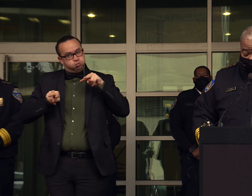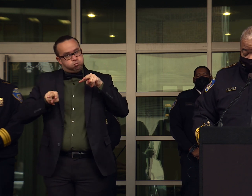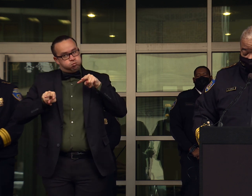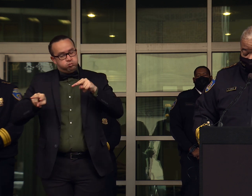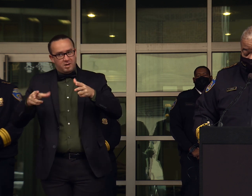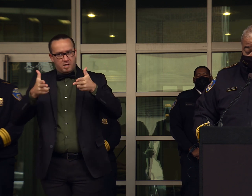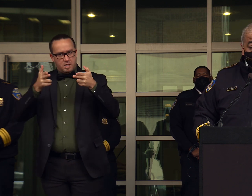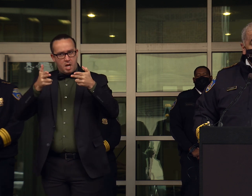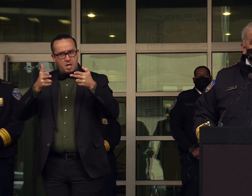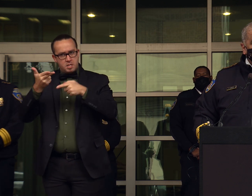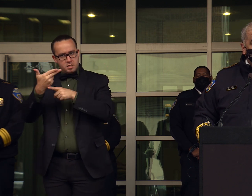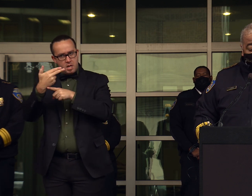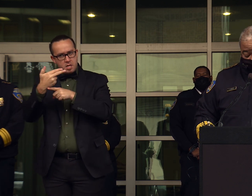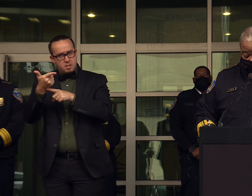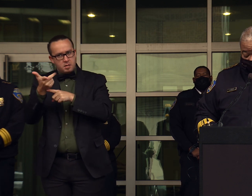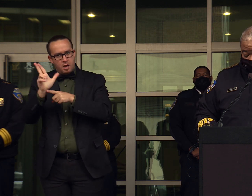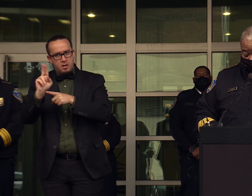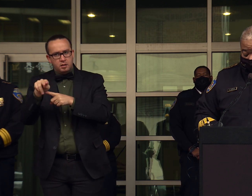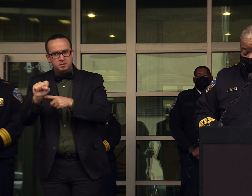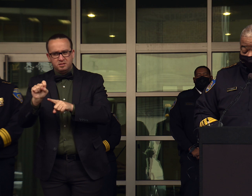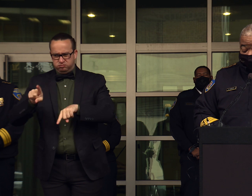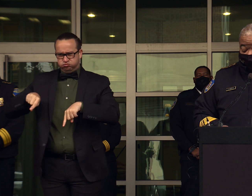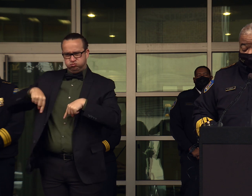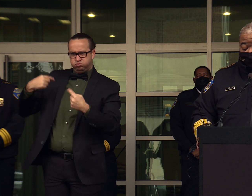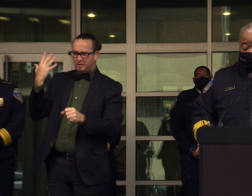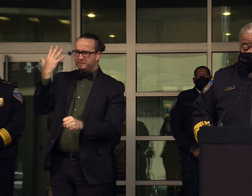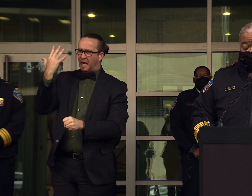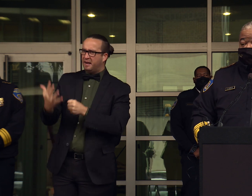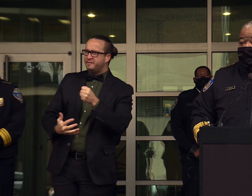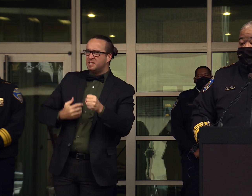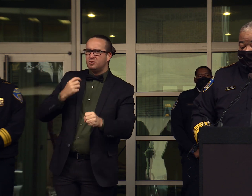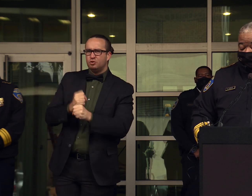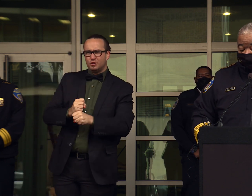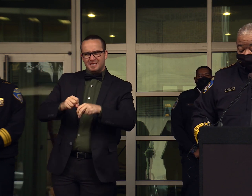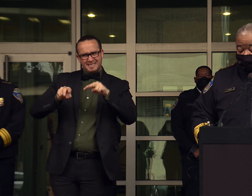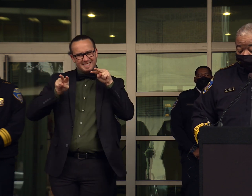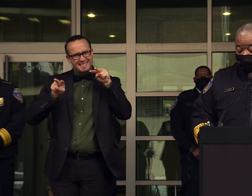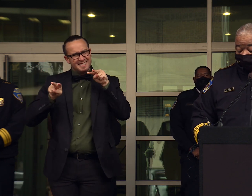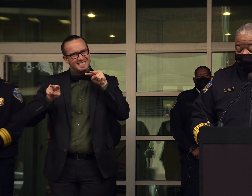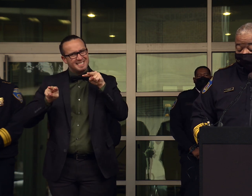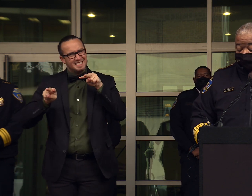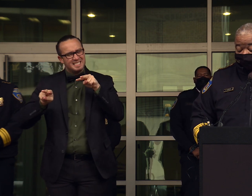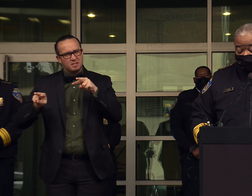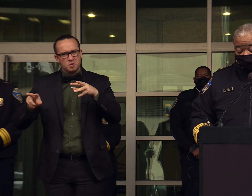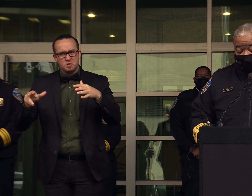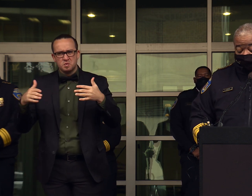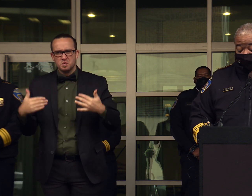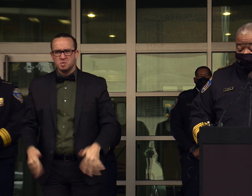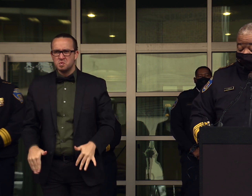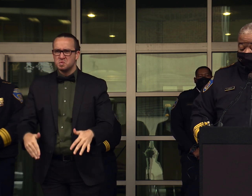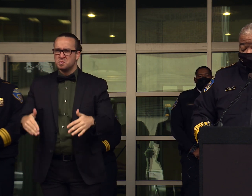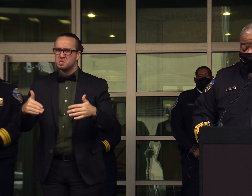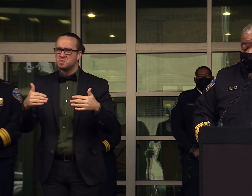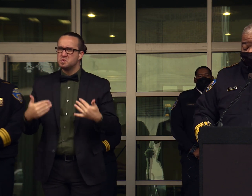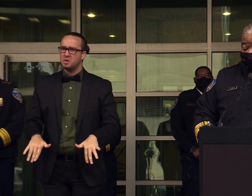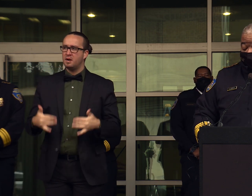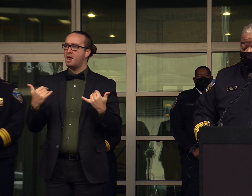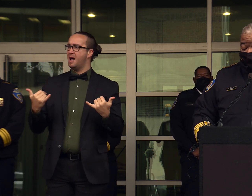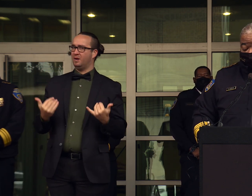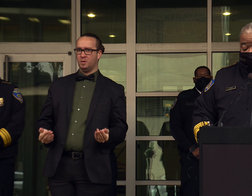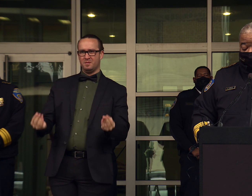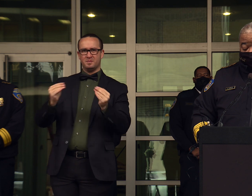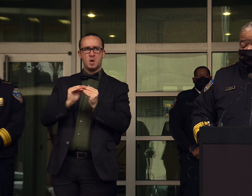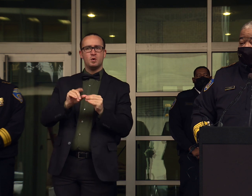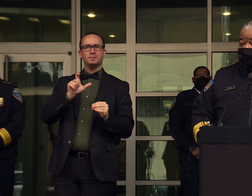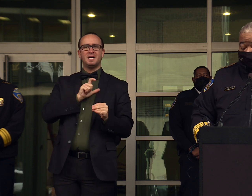deployment strategies that included high visibility, proactive enforcement, foot patrols, and business checks within some historic